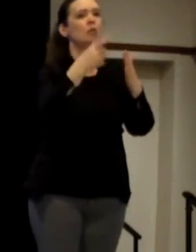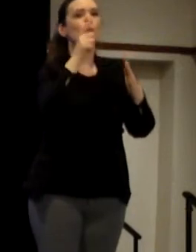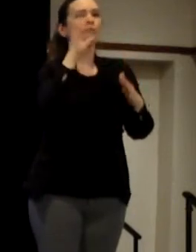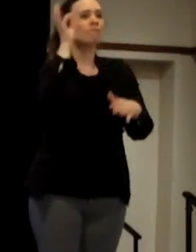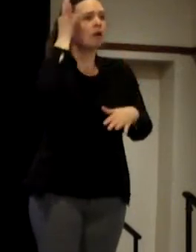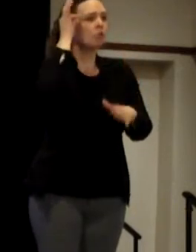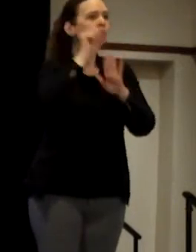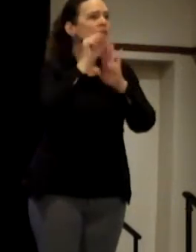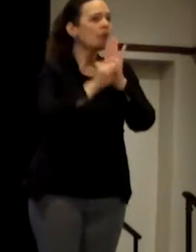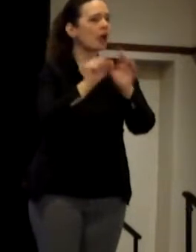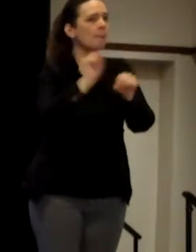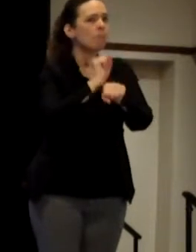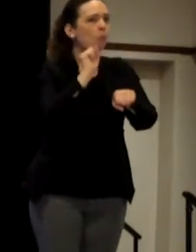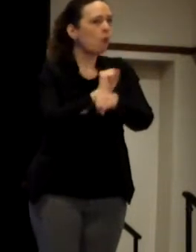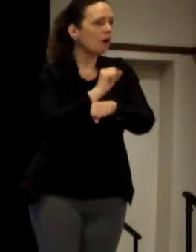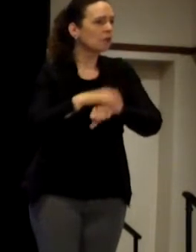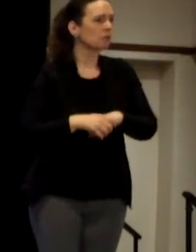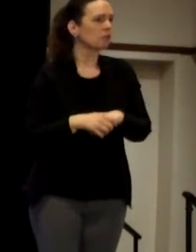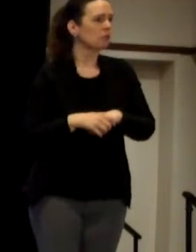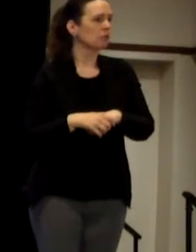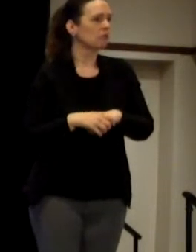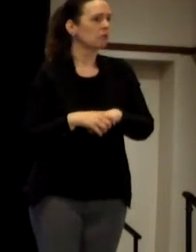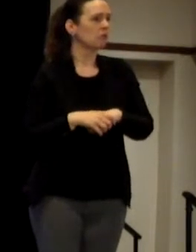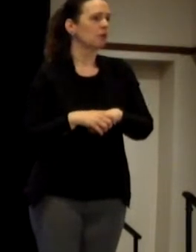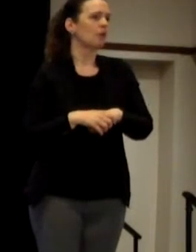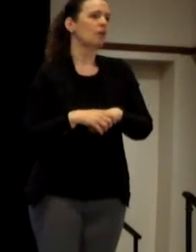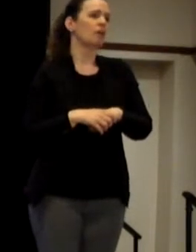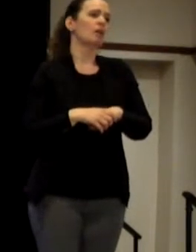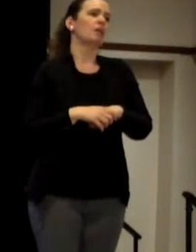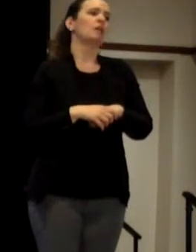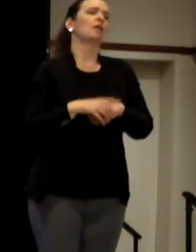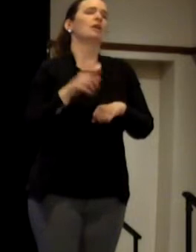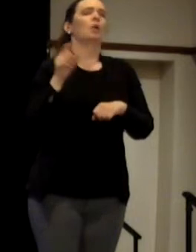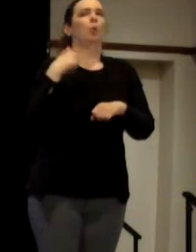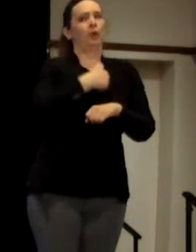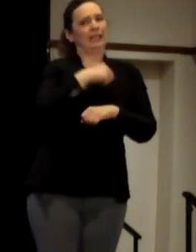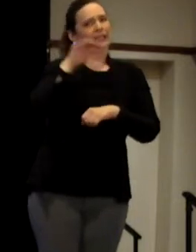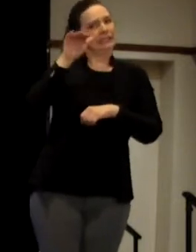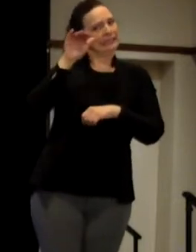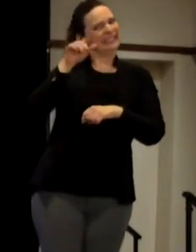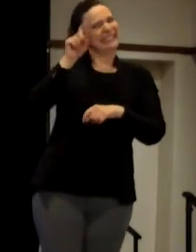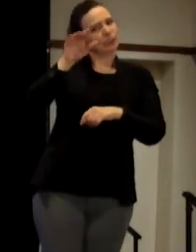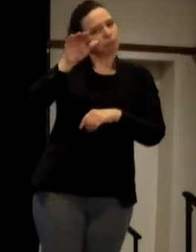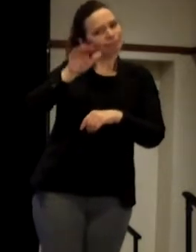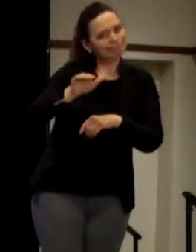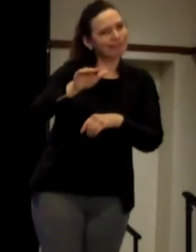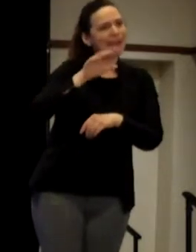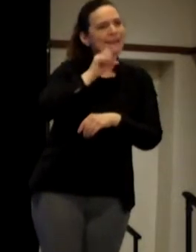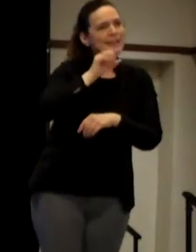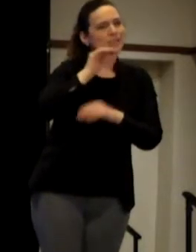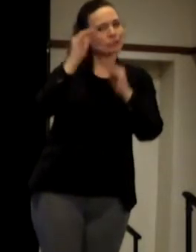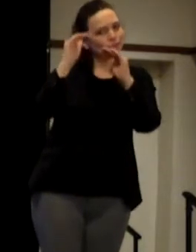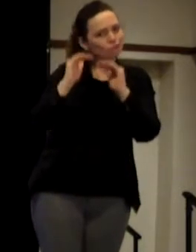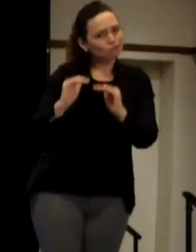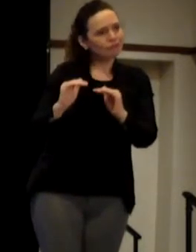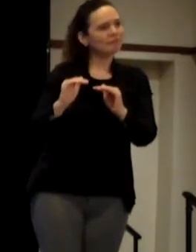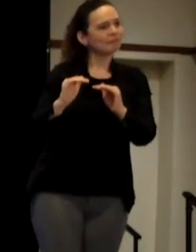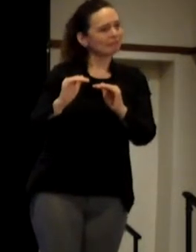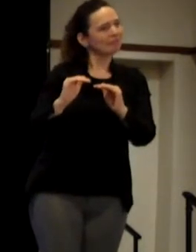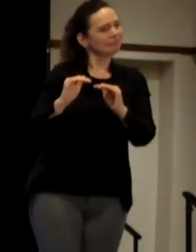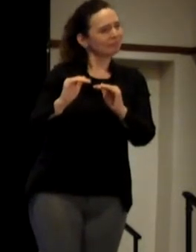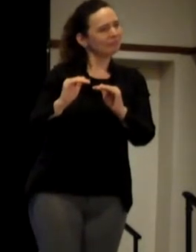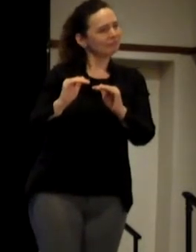specifically lower the age, add different industry, and now I think we're at the point where there's if you look at each part